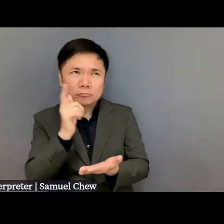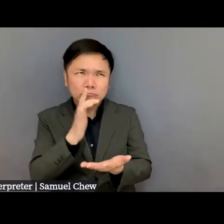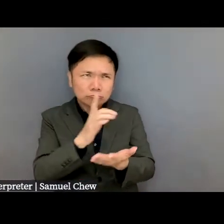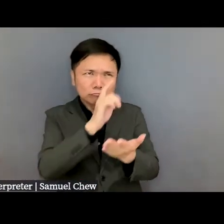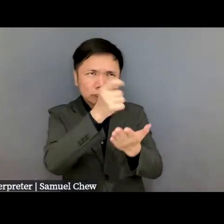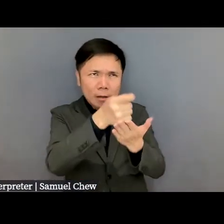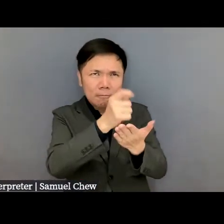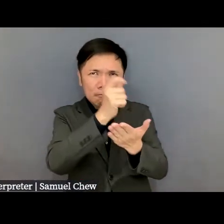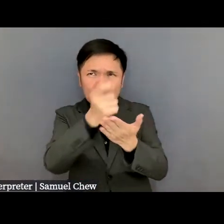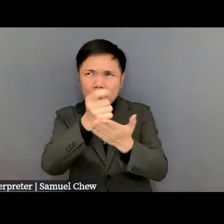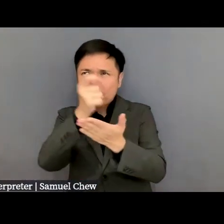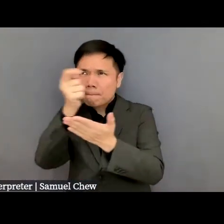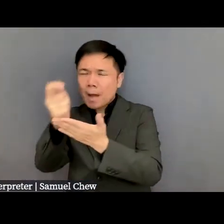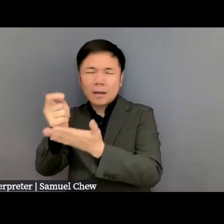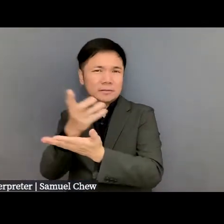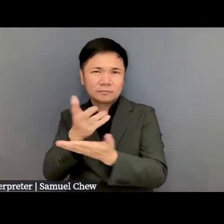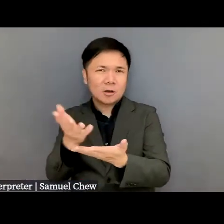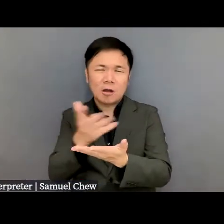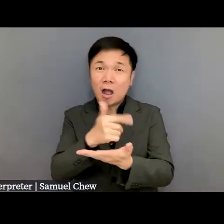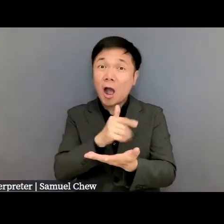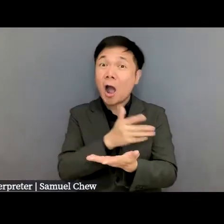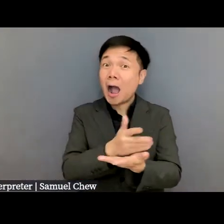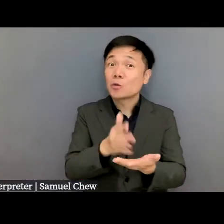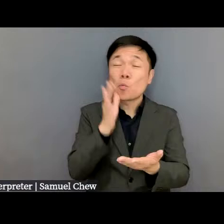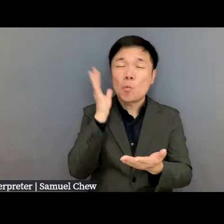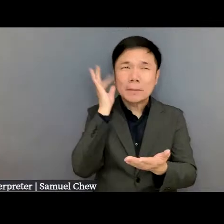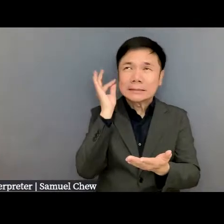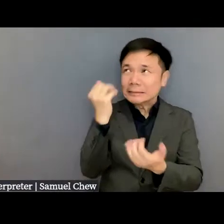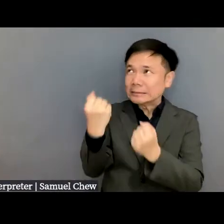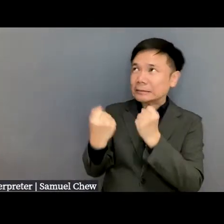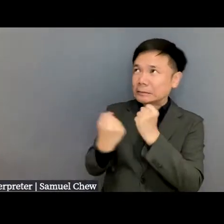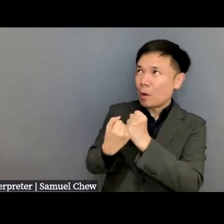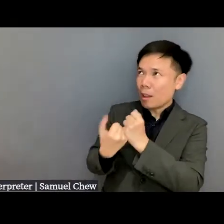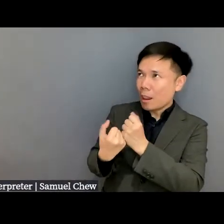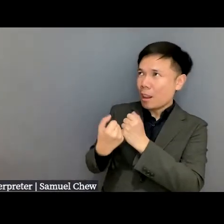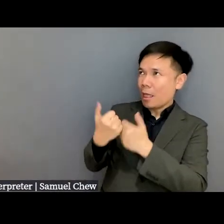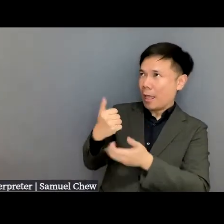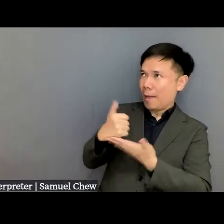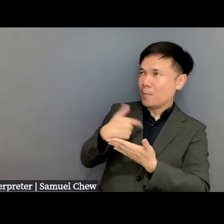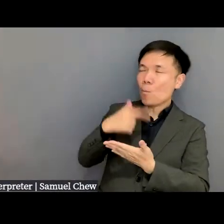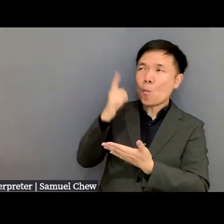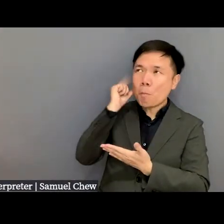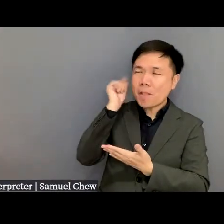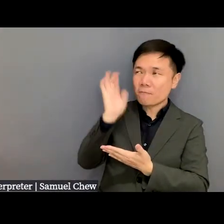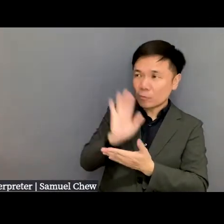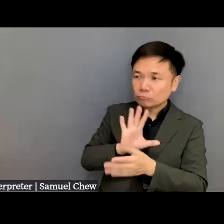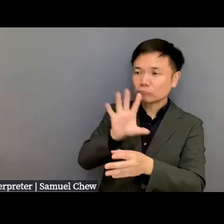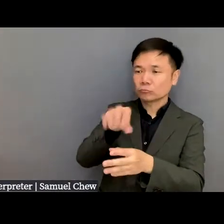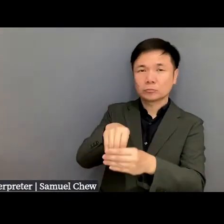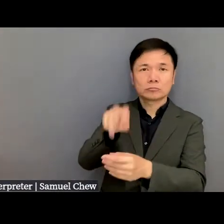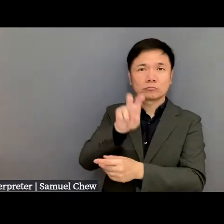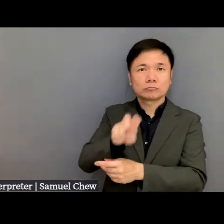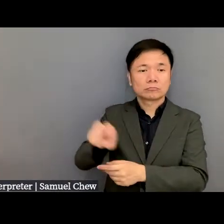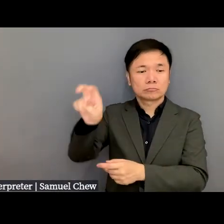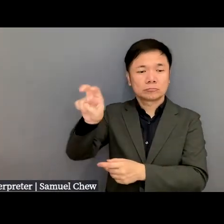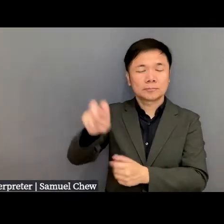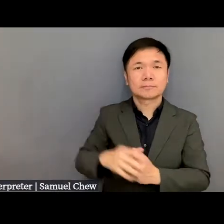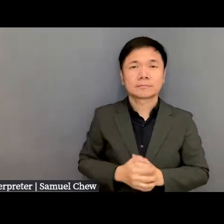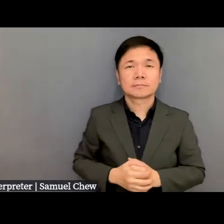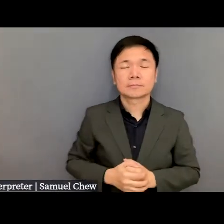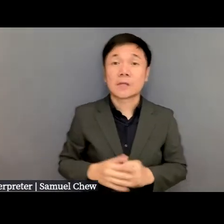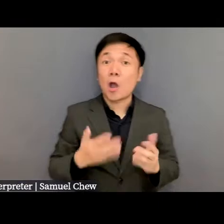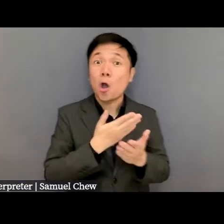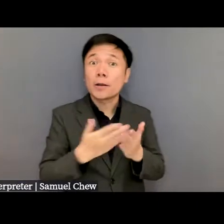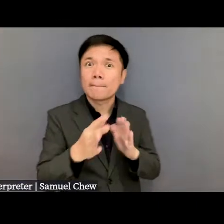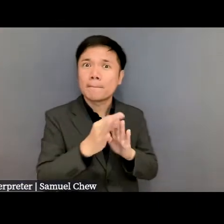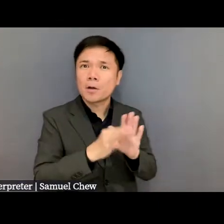in in the tourism sector. In addition, we said these policies are